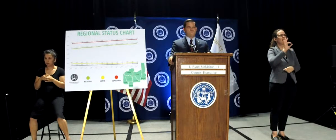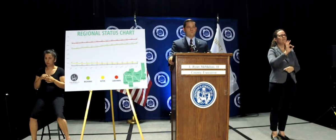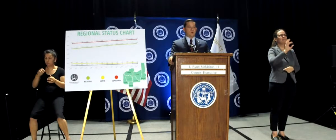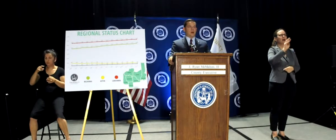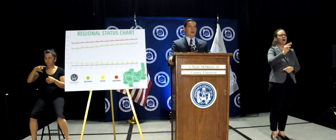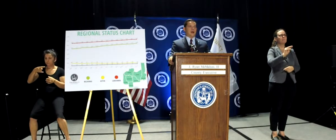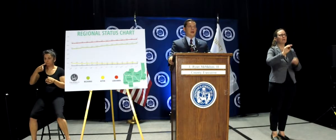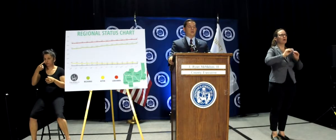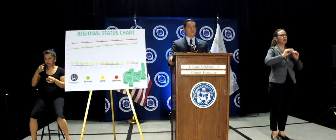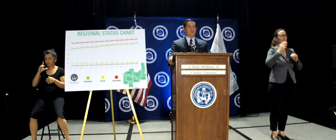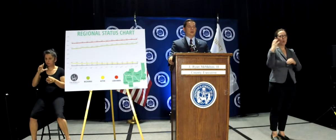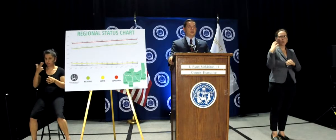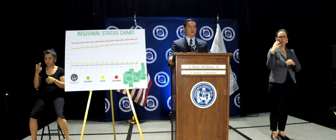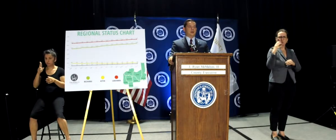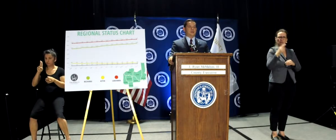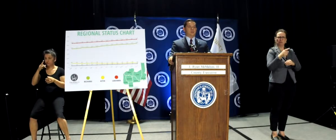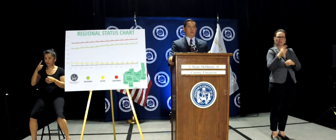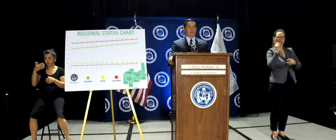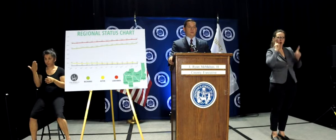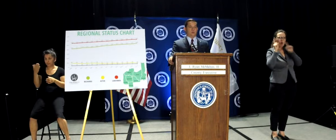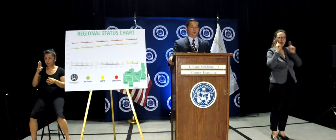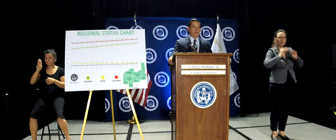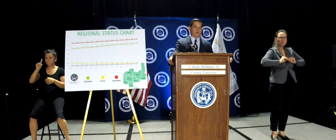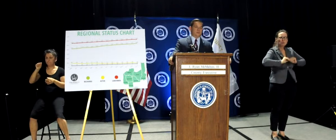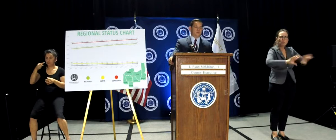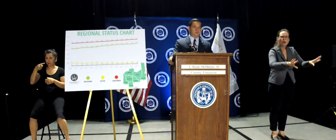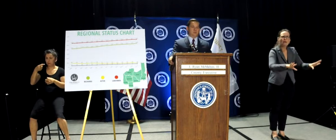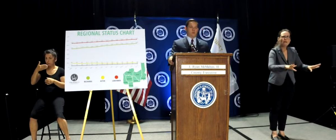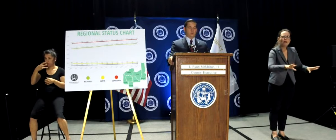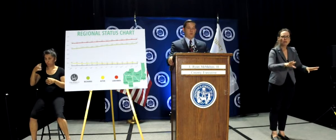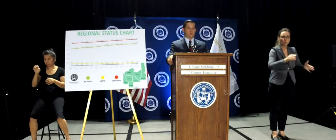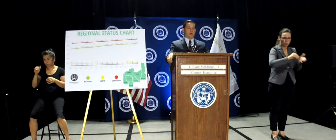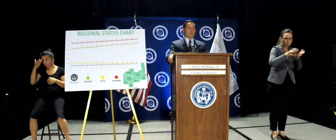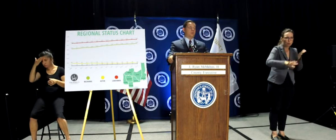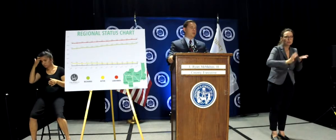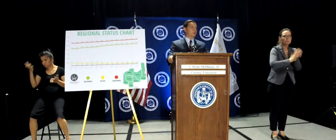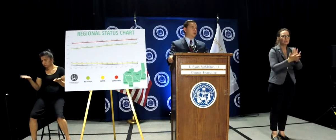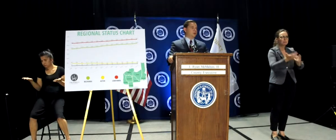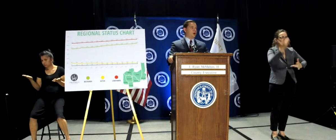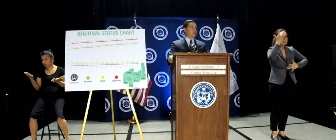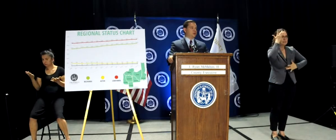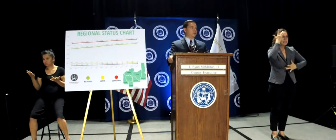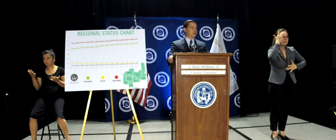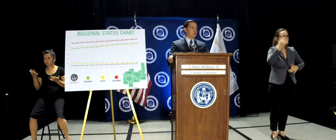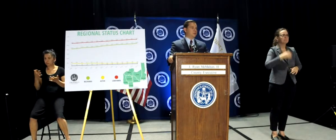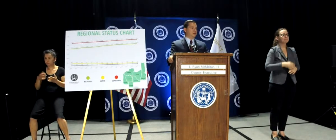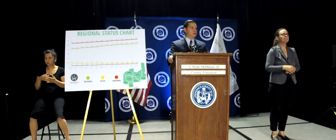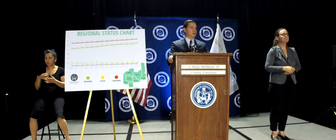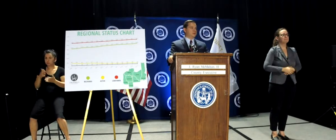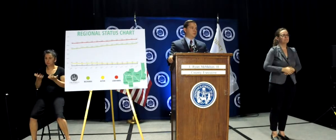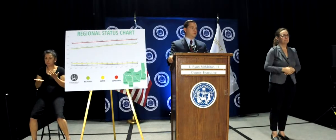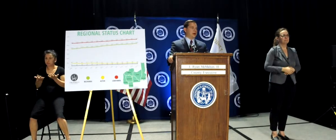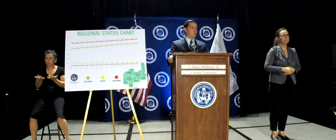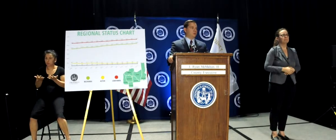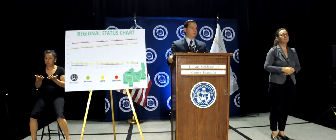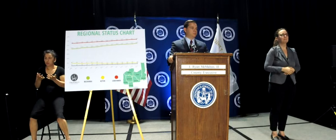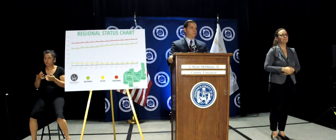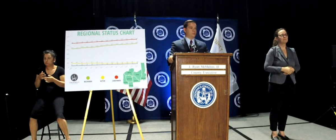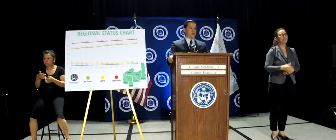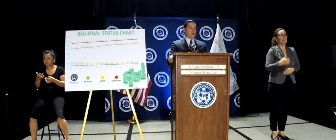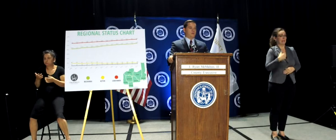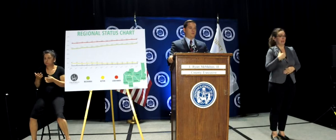or? I don't, at some point, there will probably be a cautionary tale. In this case, there was